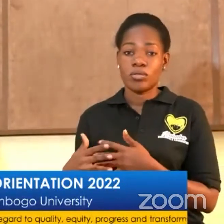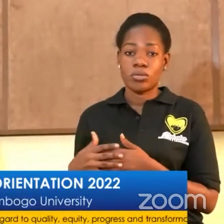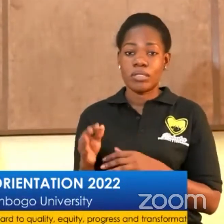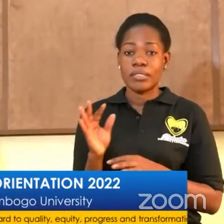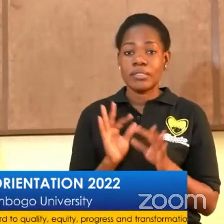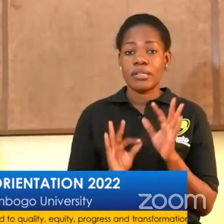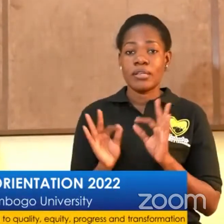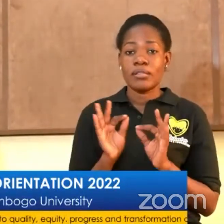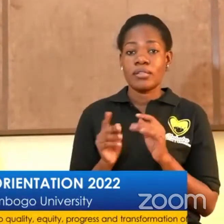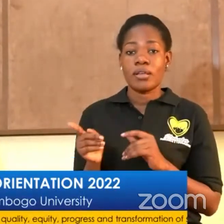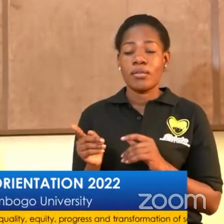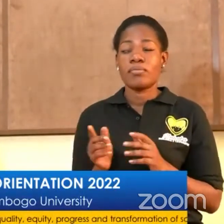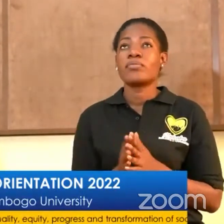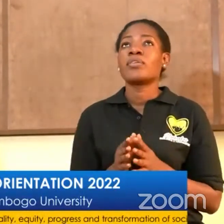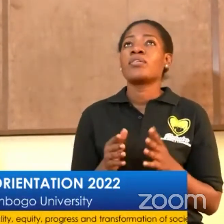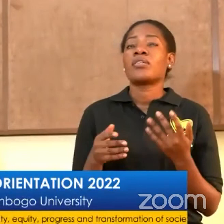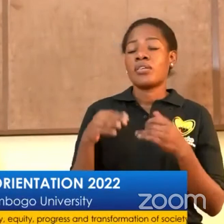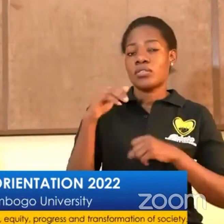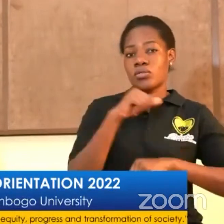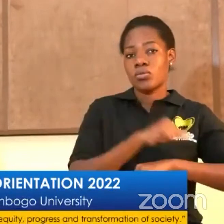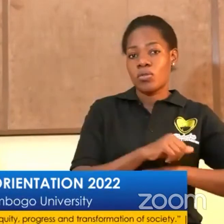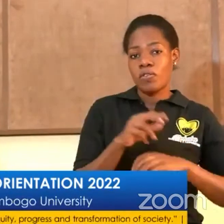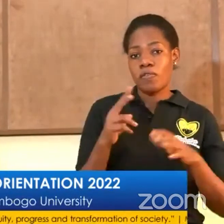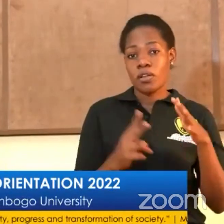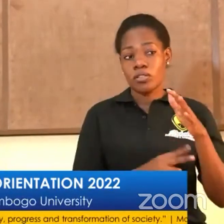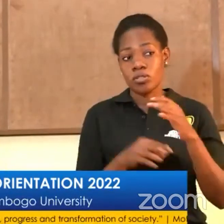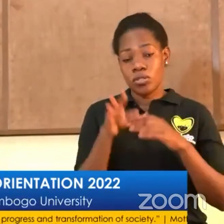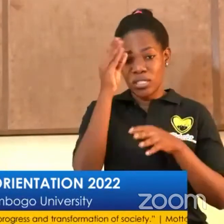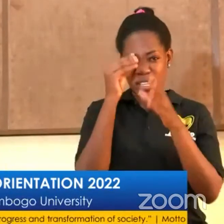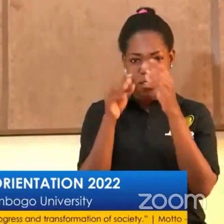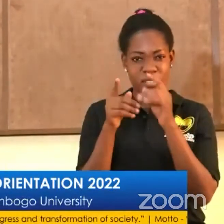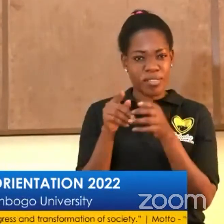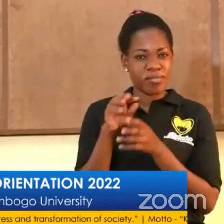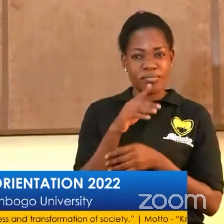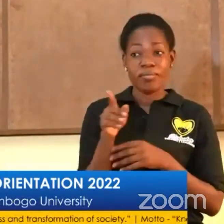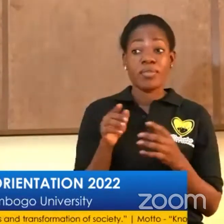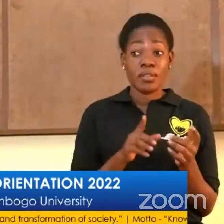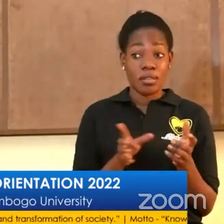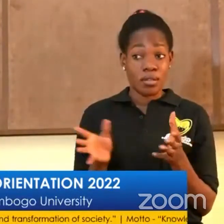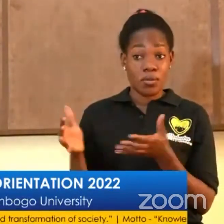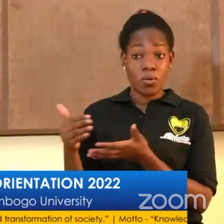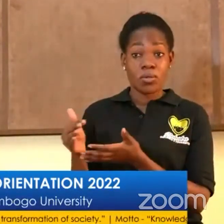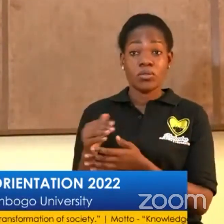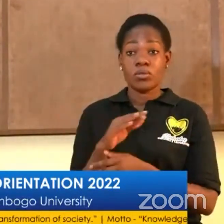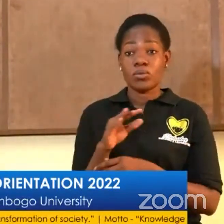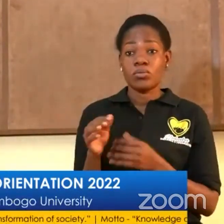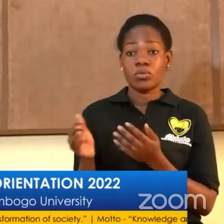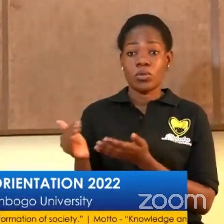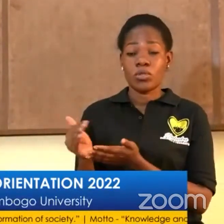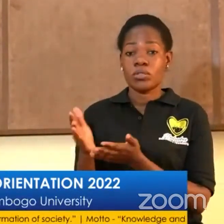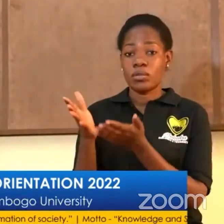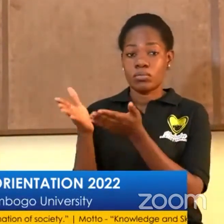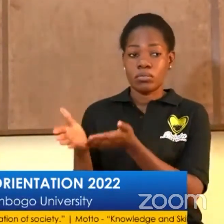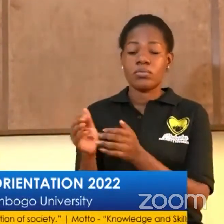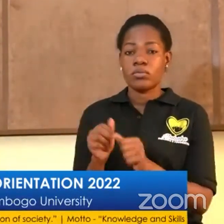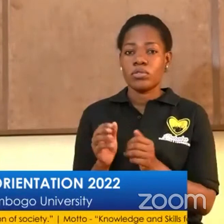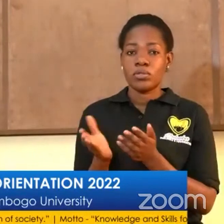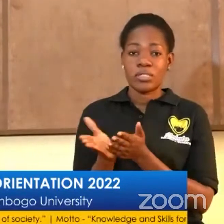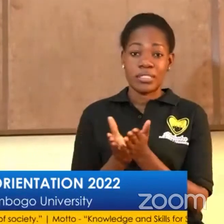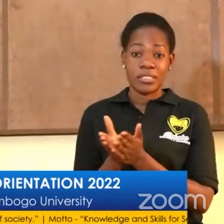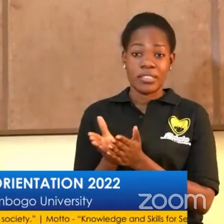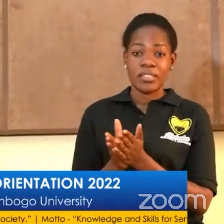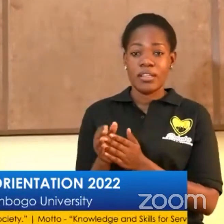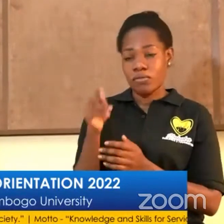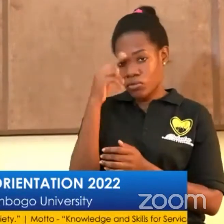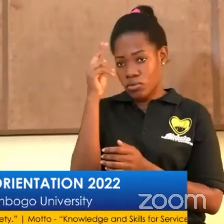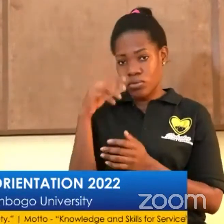School of Vocational Studies. Yeah, that collection will serve students from